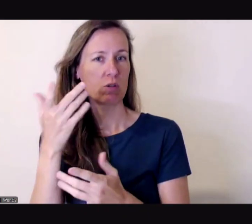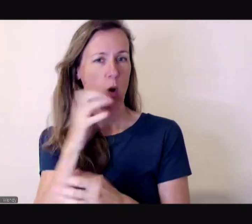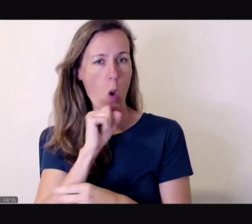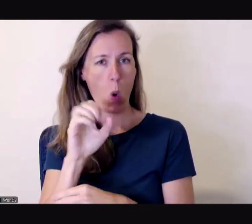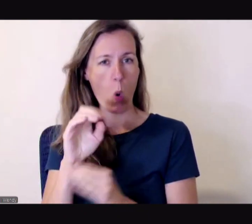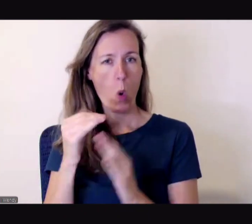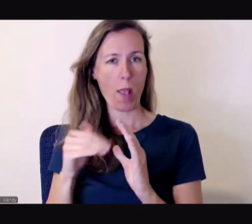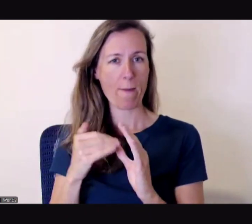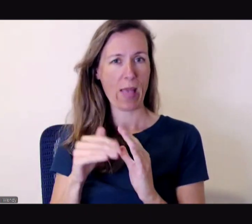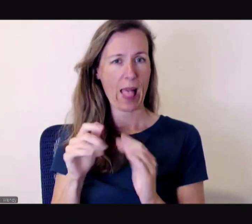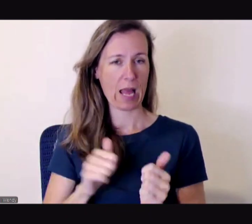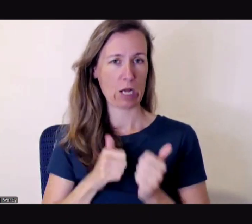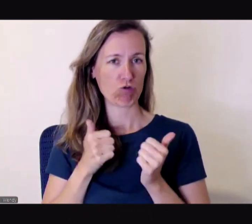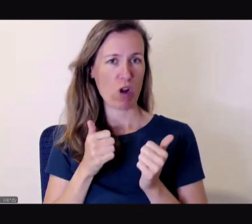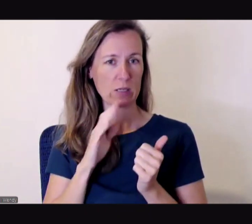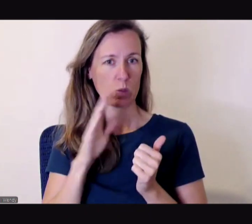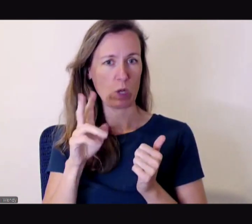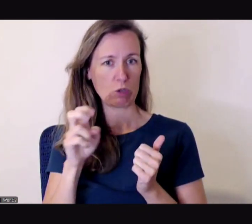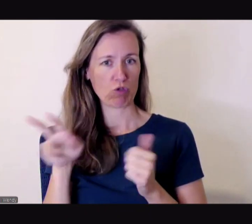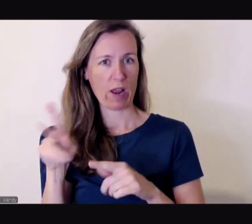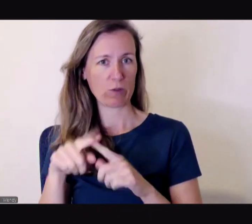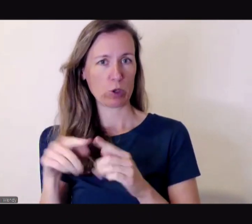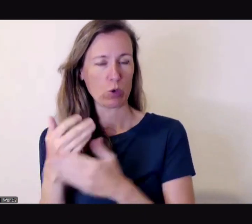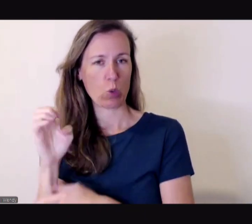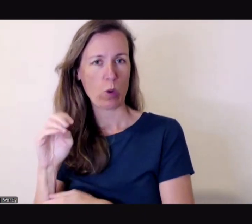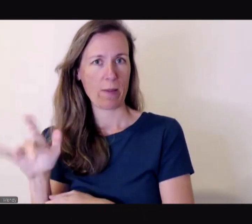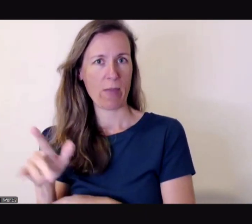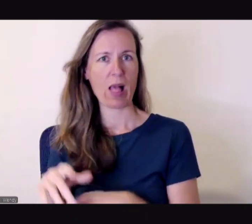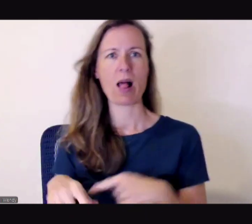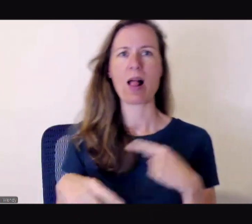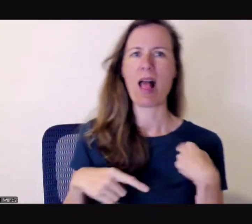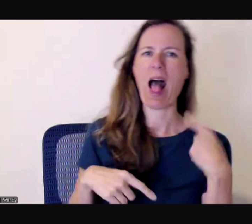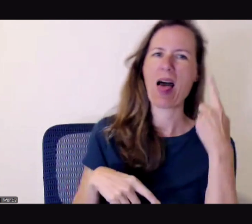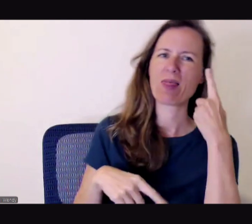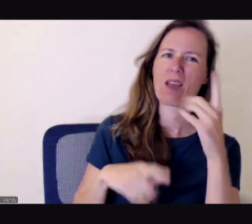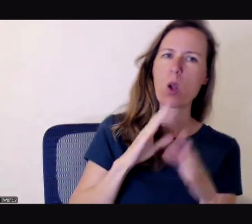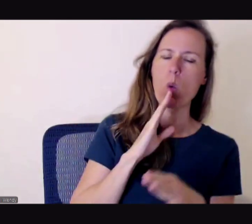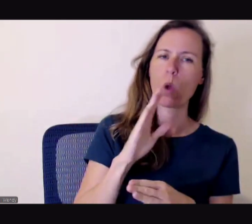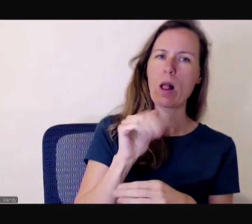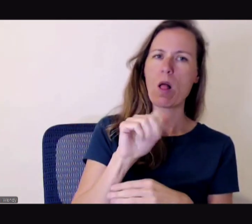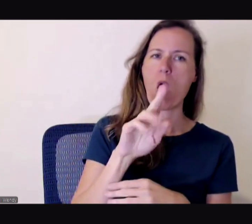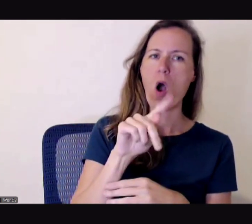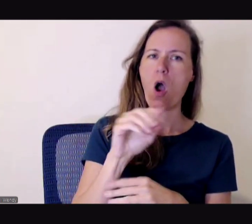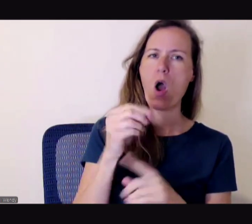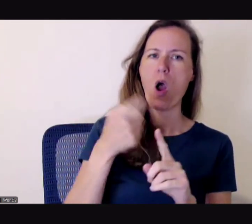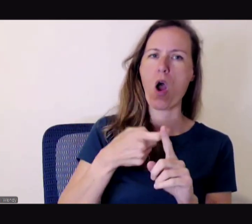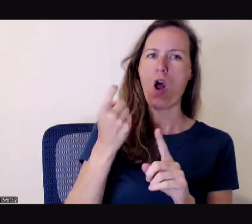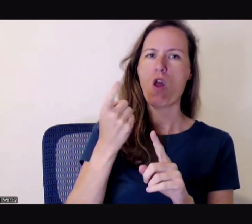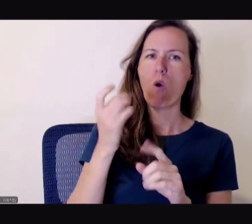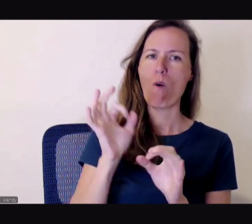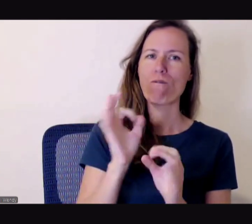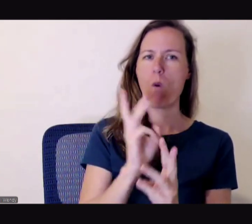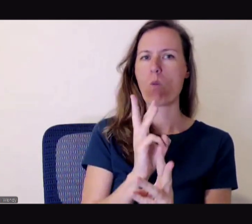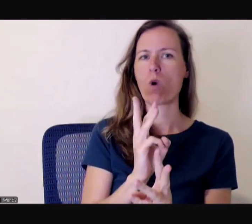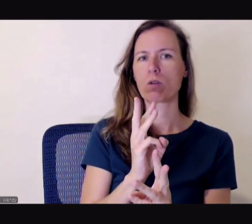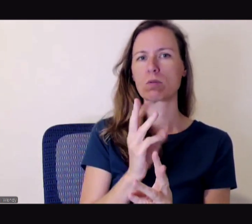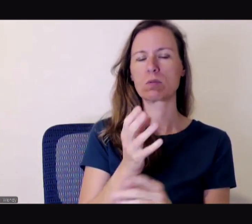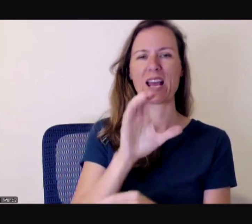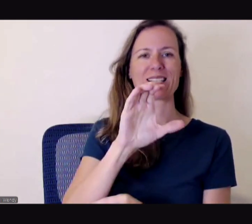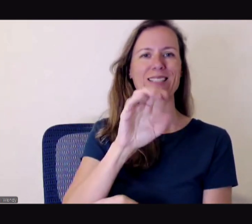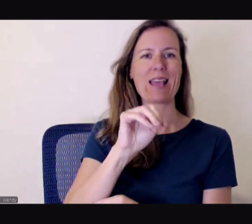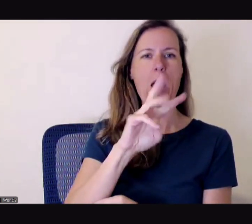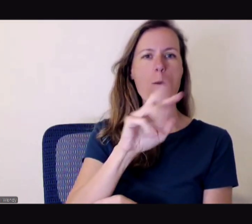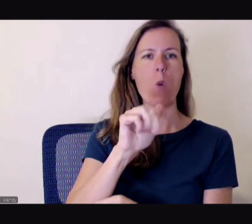transferred into our new email account. I think it'll auto forward, Yeah, but I think CM Ward 1 at Cheverly will